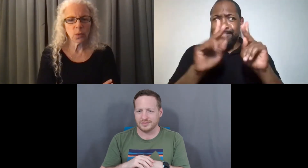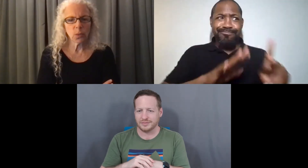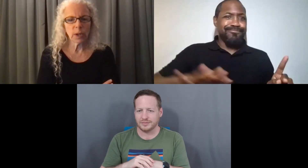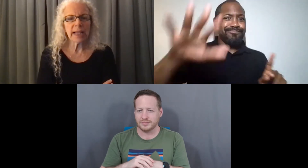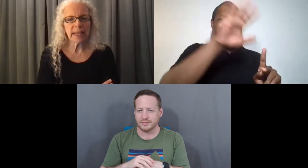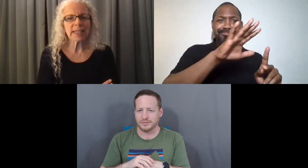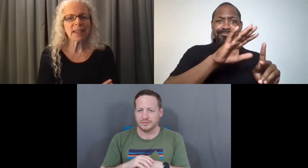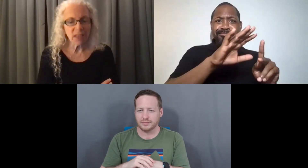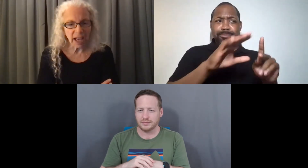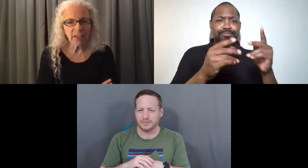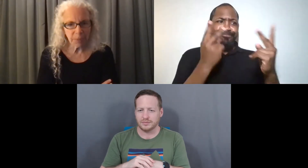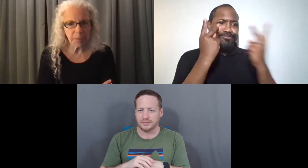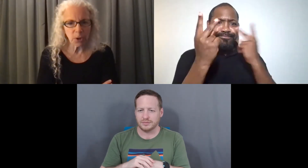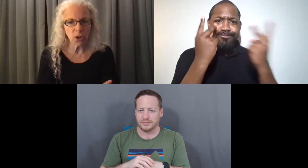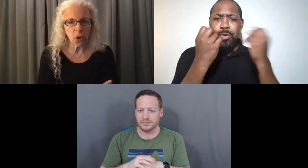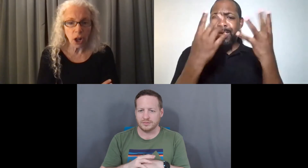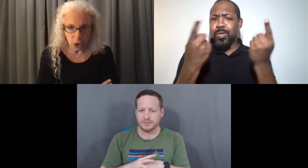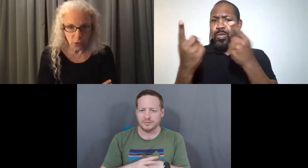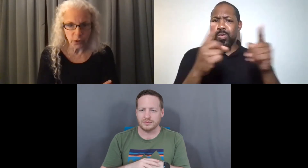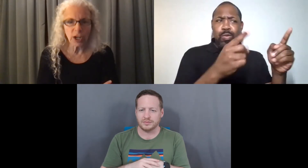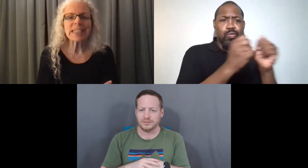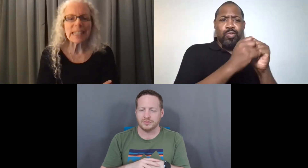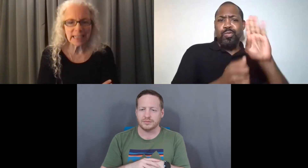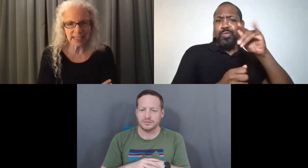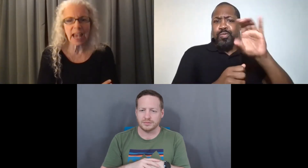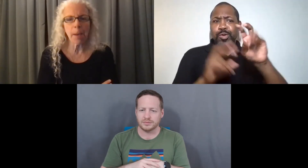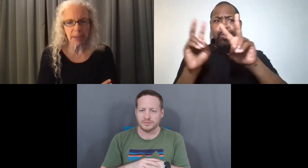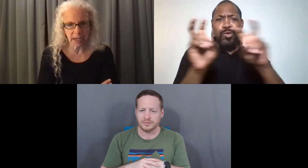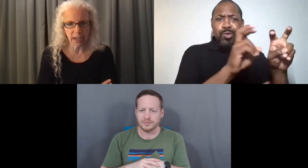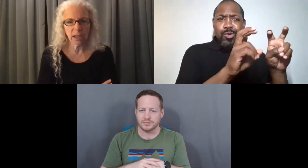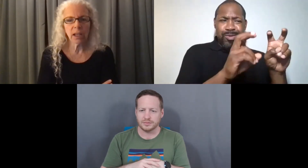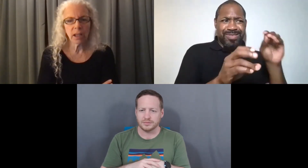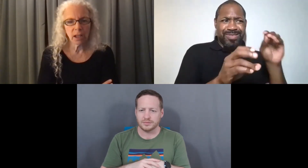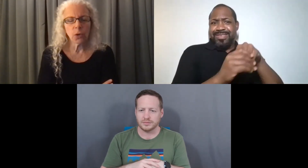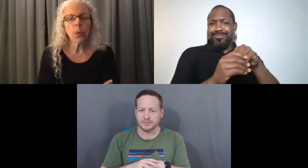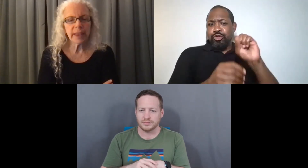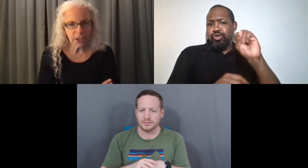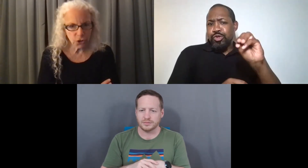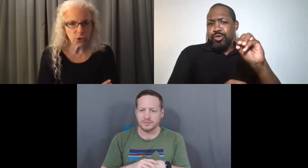what I think is a lot of people all over are seeing this happening with issues